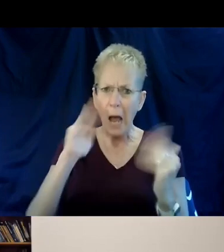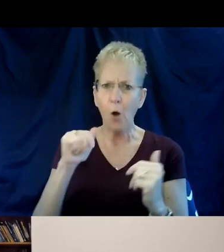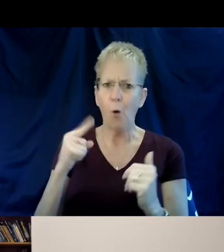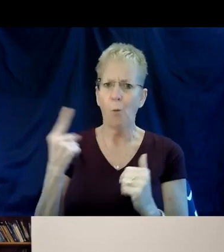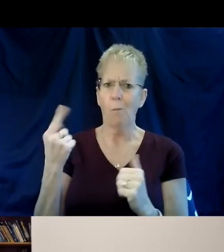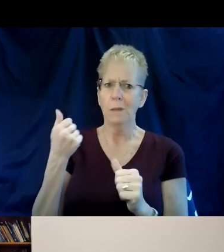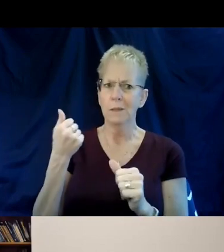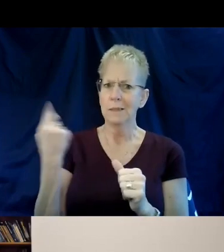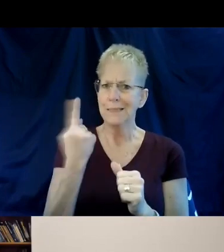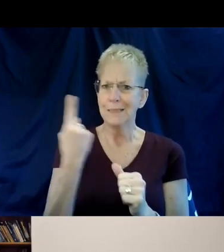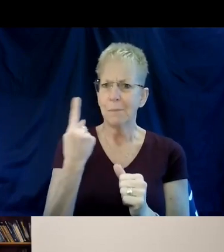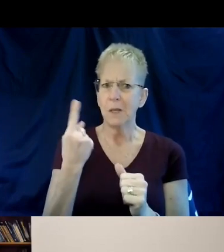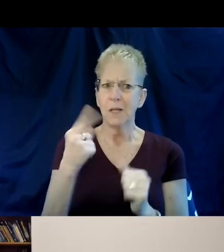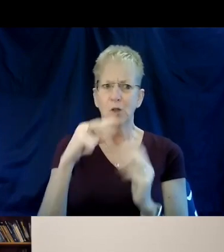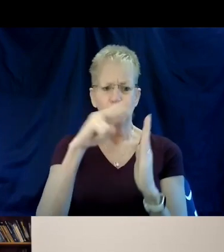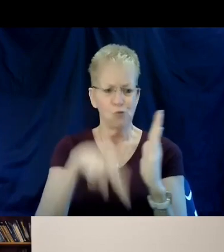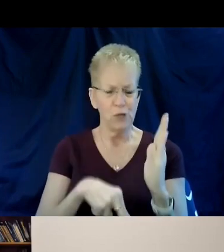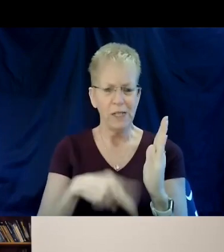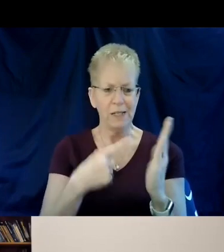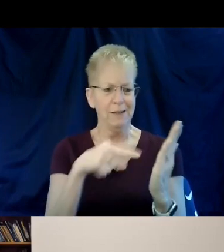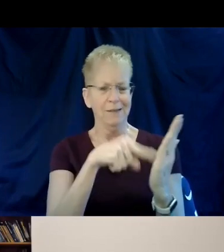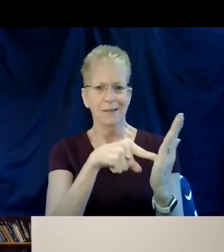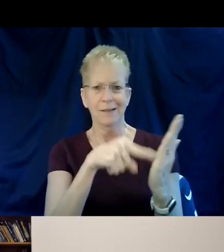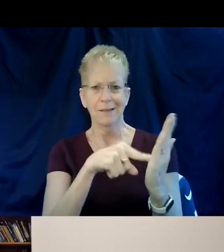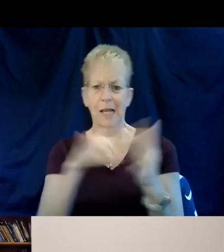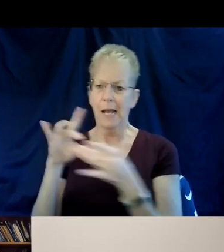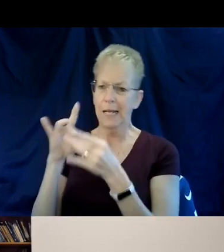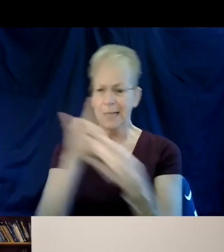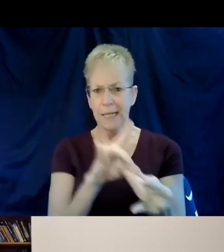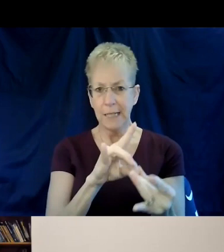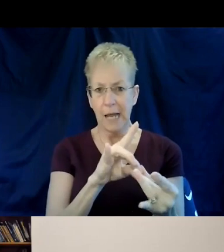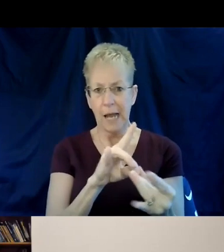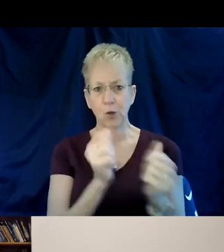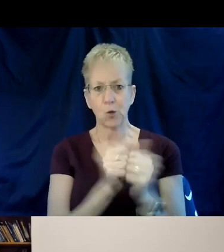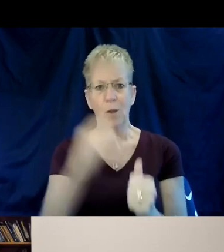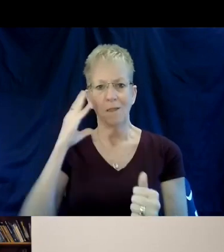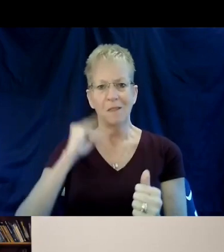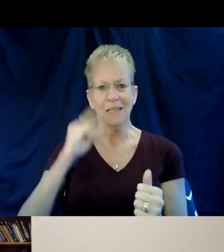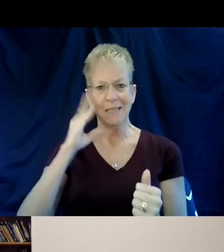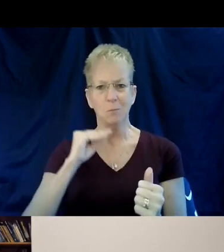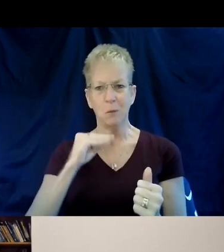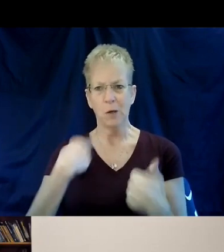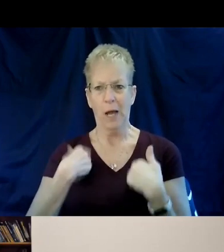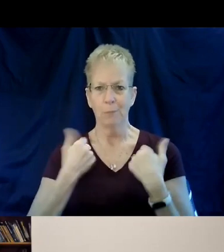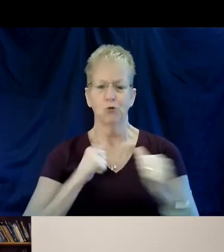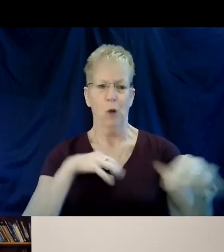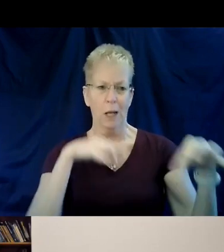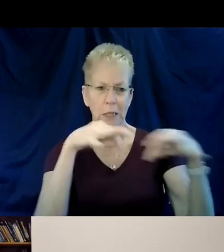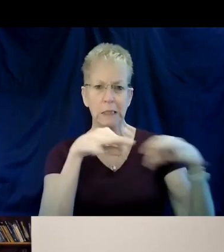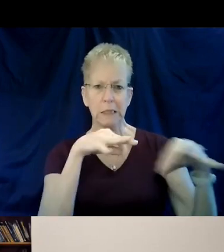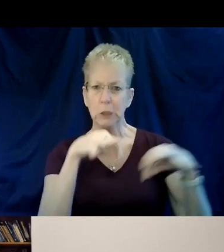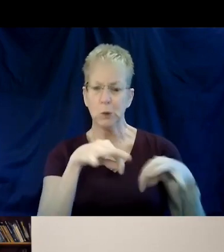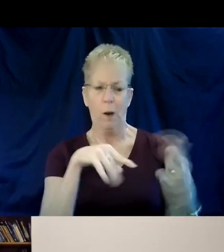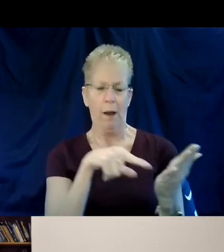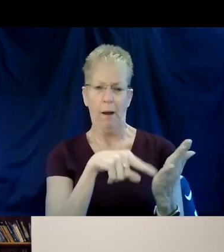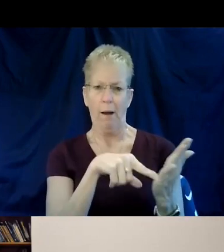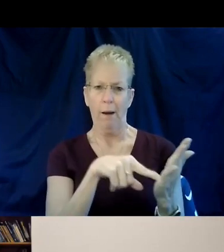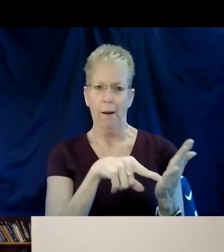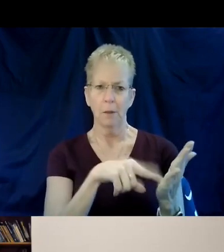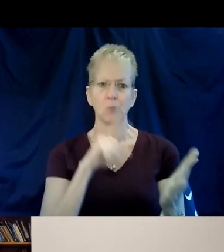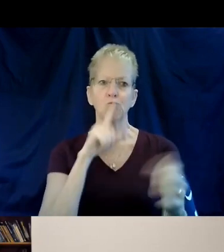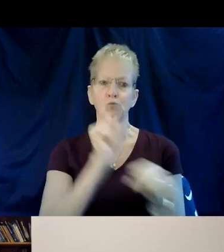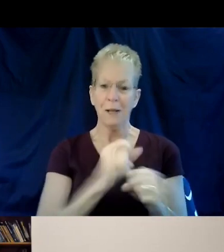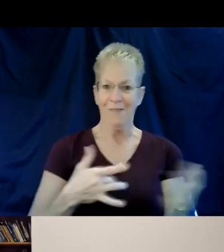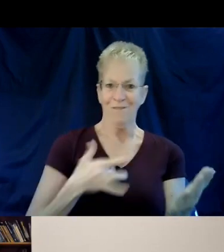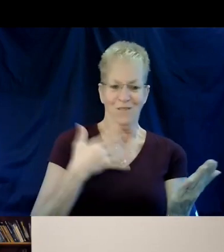somebody reads something and can connect to the experience that I'm trying to describe and get a feel for, again, not